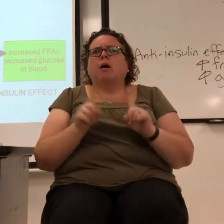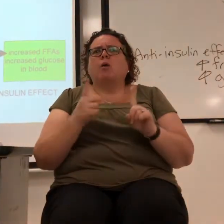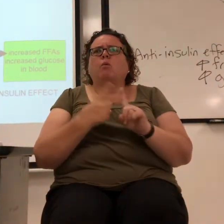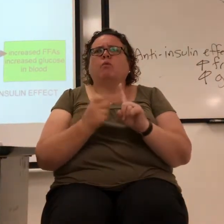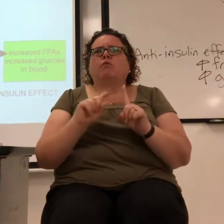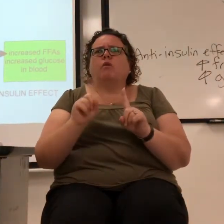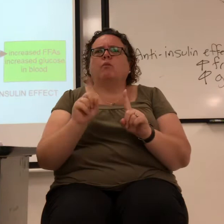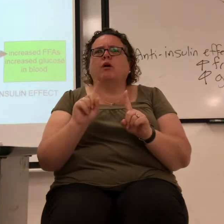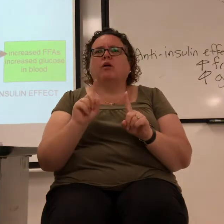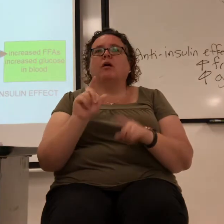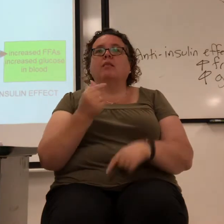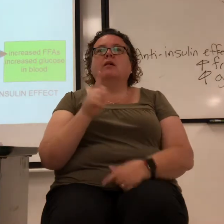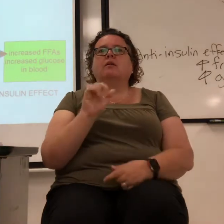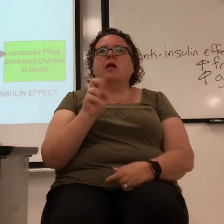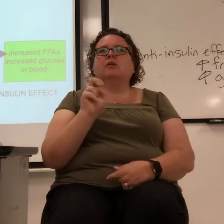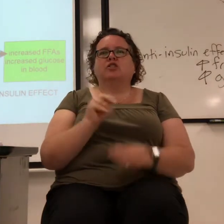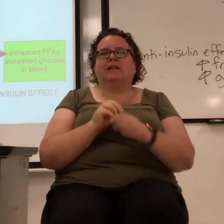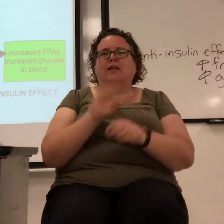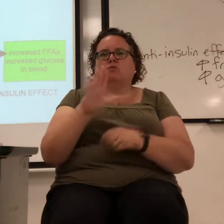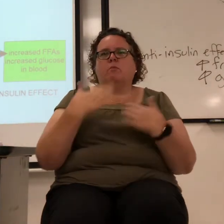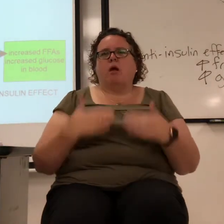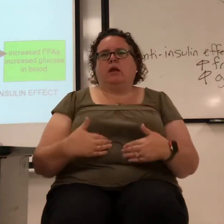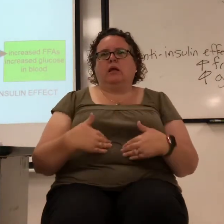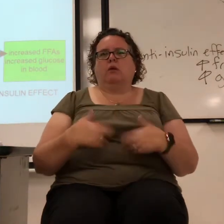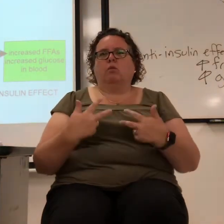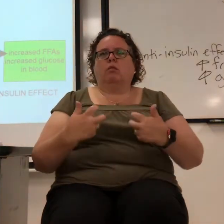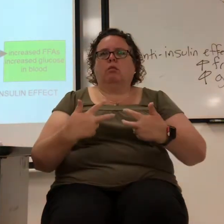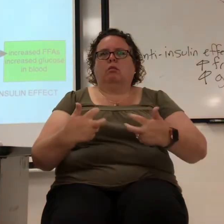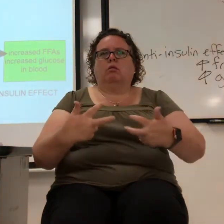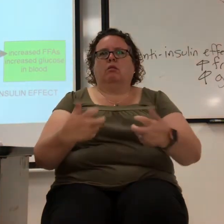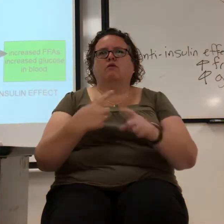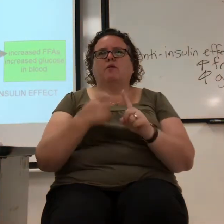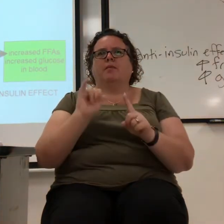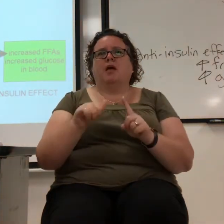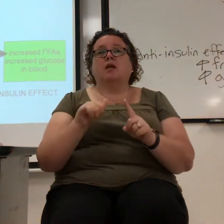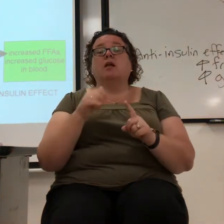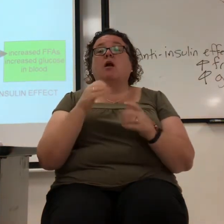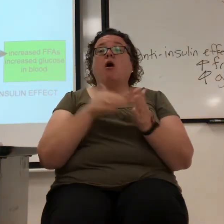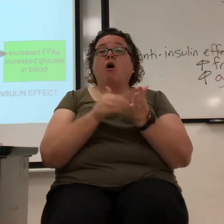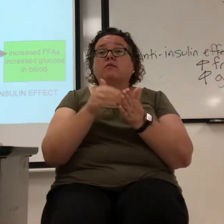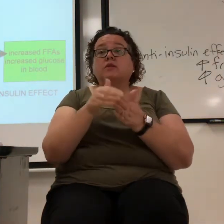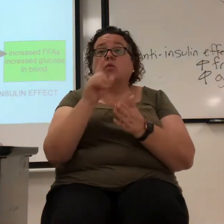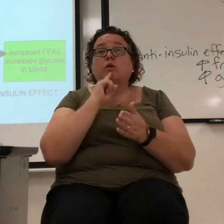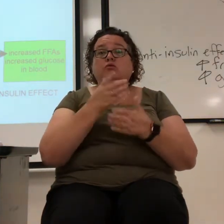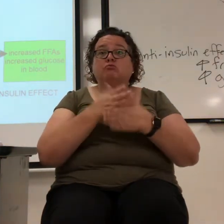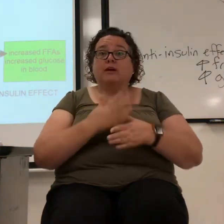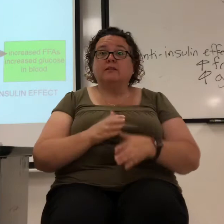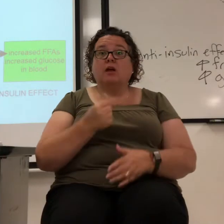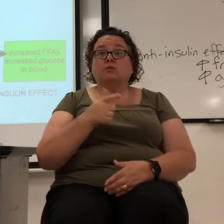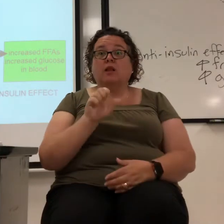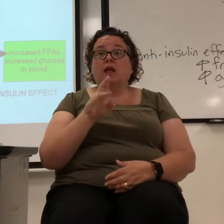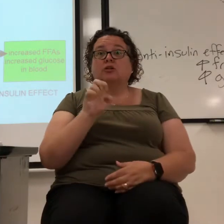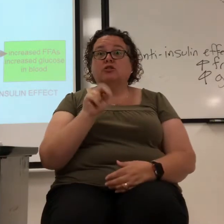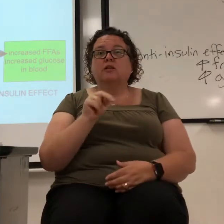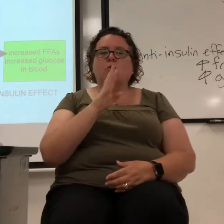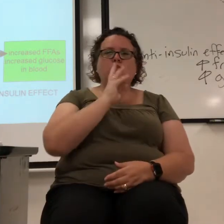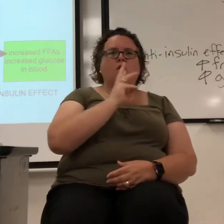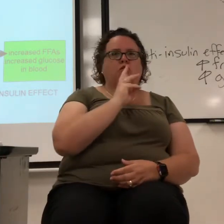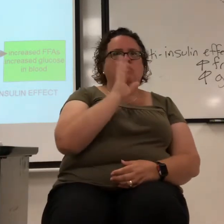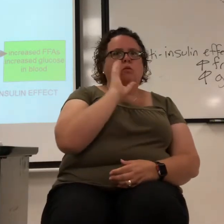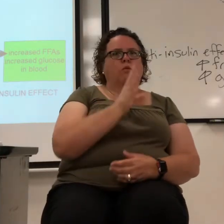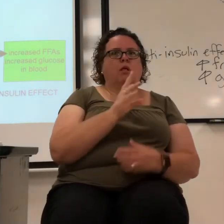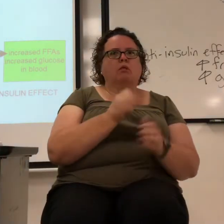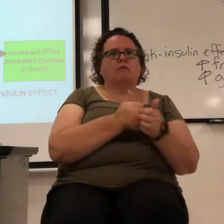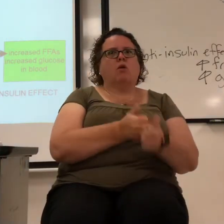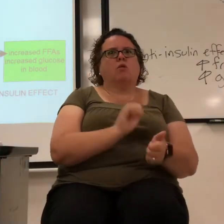The glycogen you got in your body, okay? And a lot of times when you break down glycogen, water follows. So you lose a lot of water weight. So